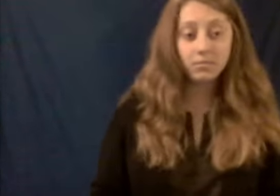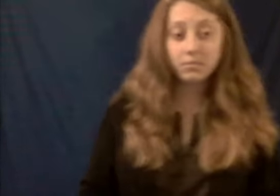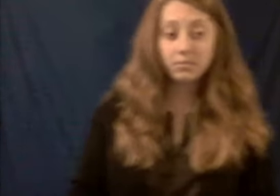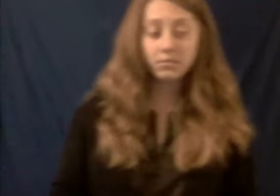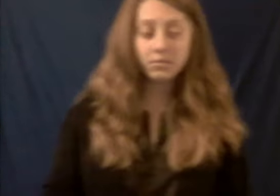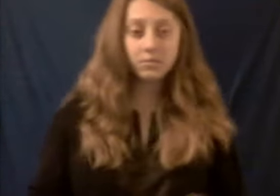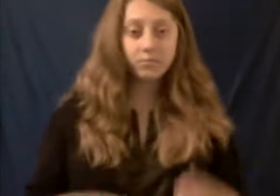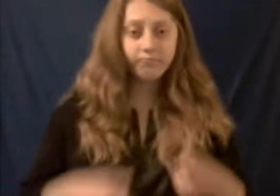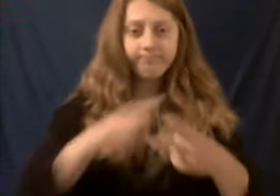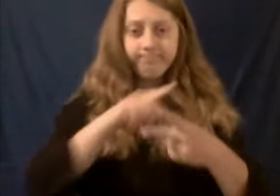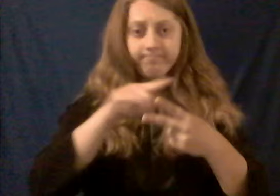utilities?